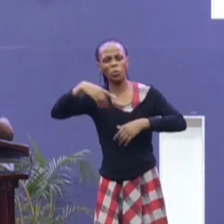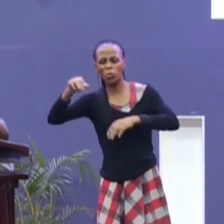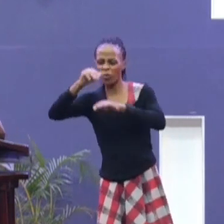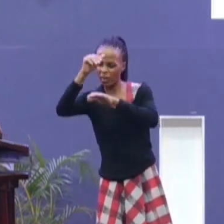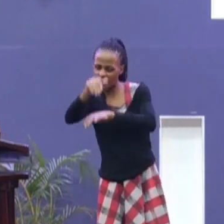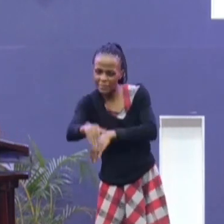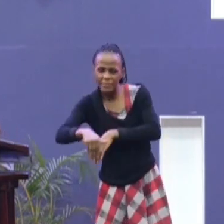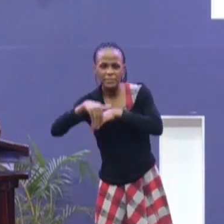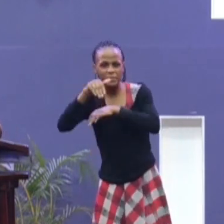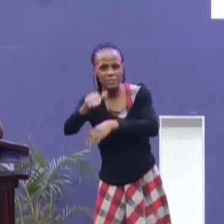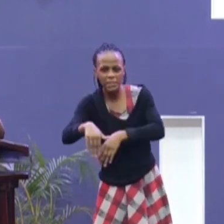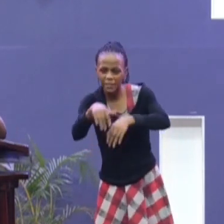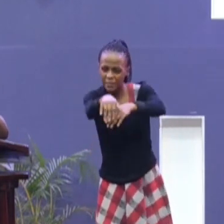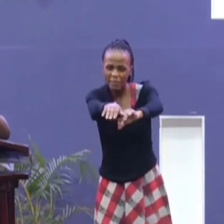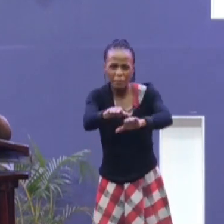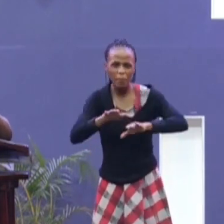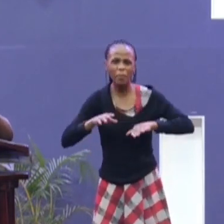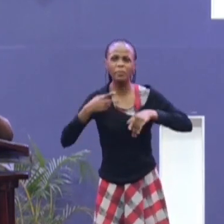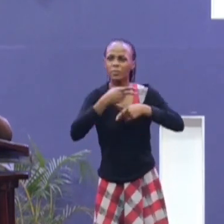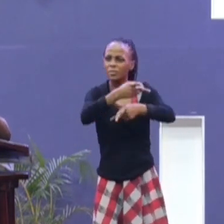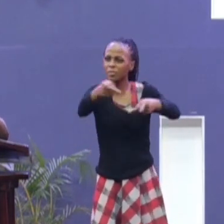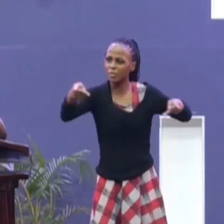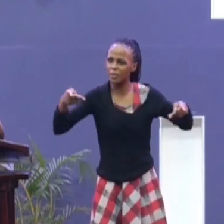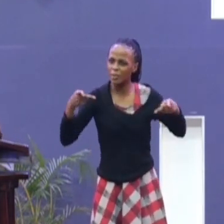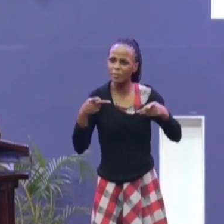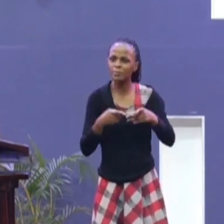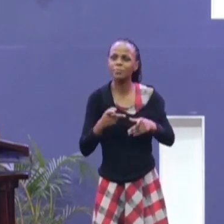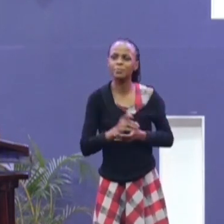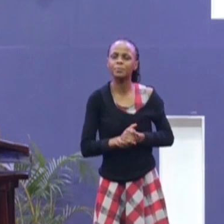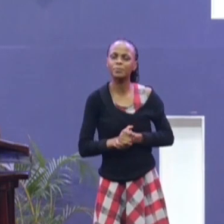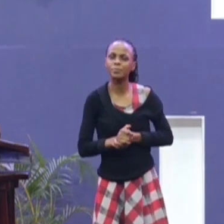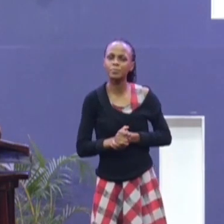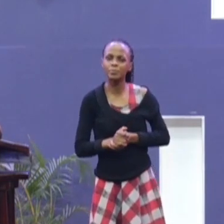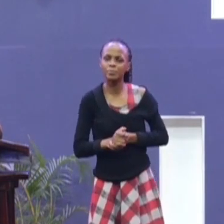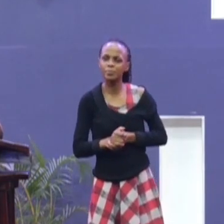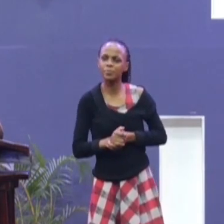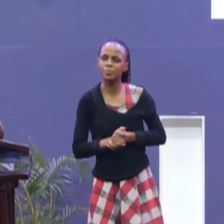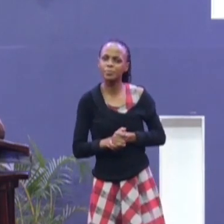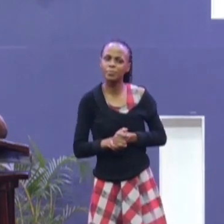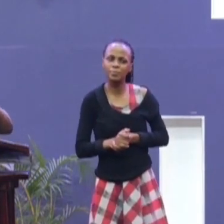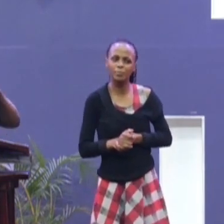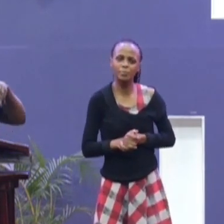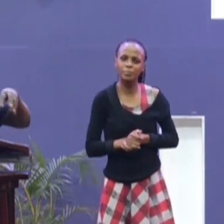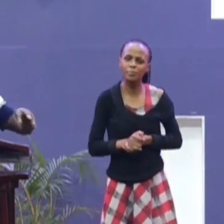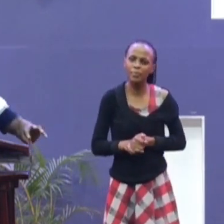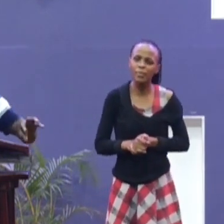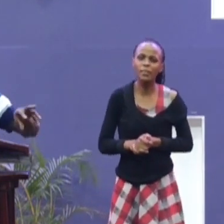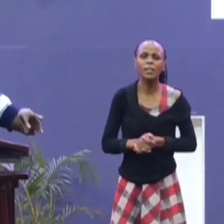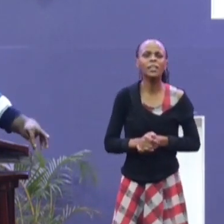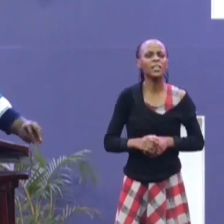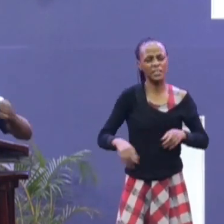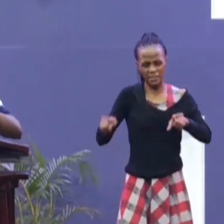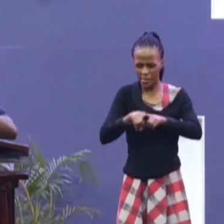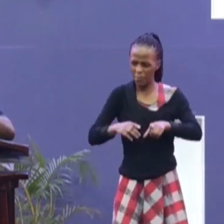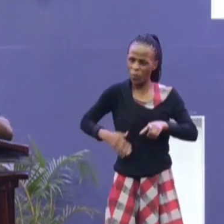malaalo. These traditions all come up on the cultures of going to take away the weeds from the simanyi